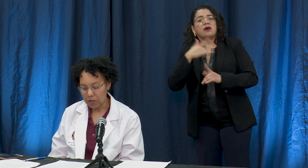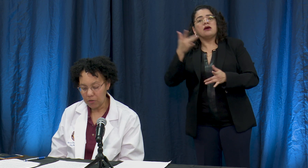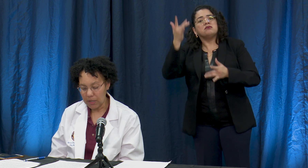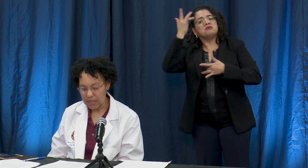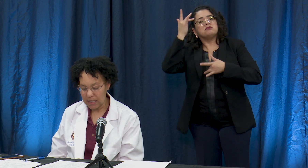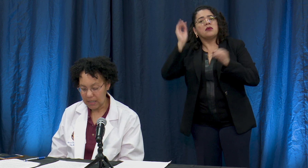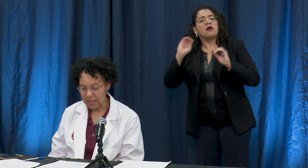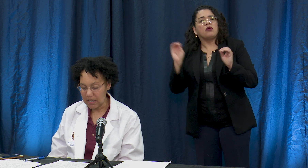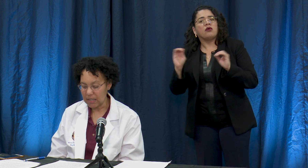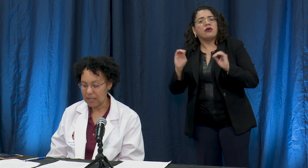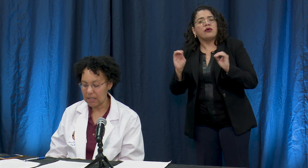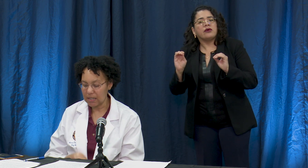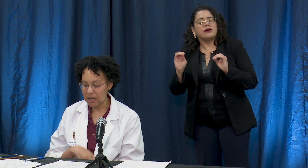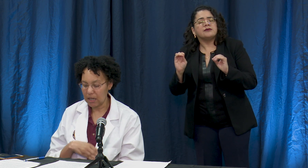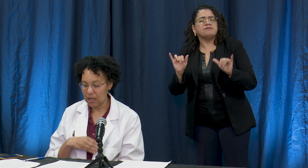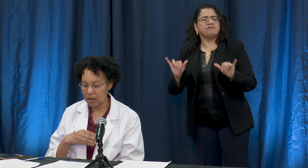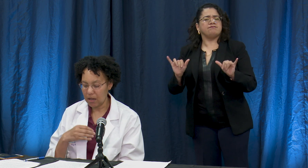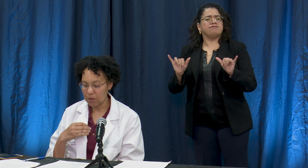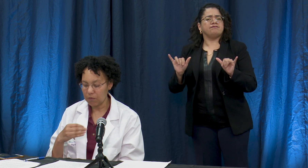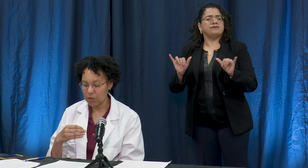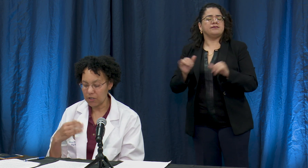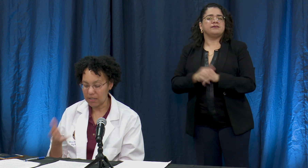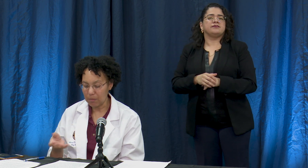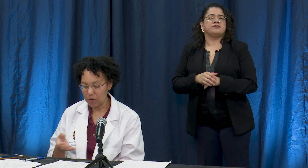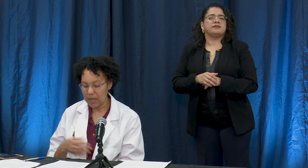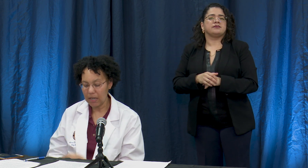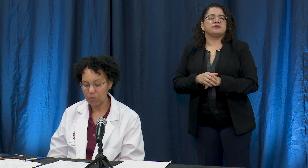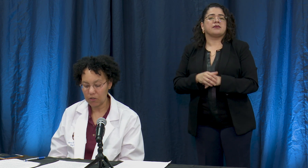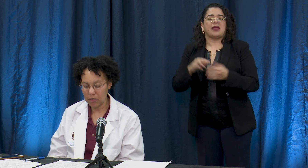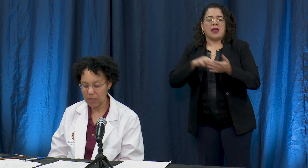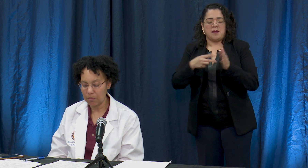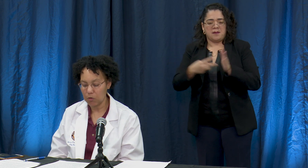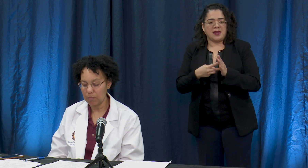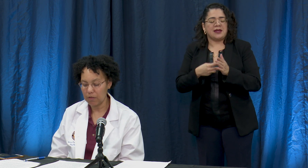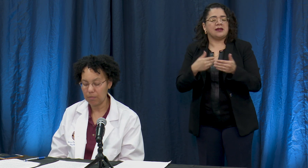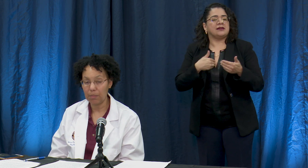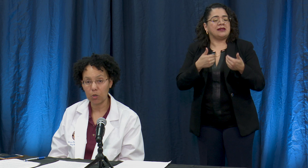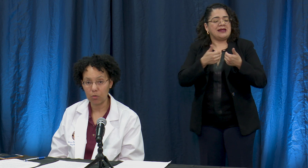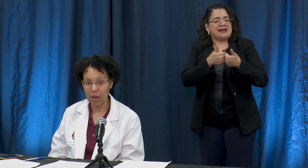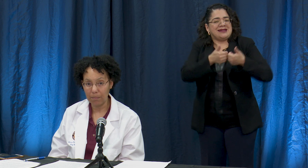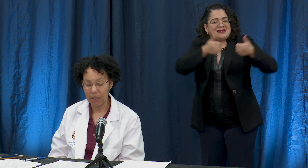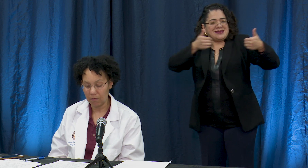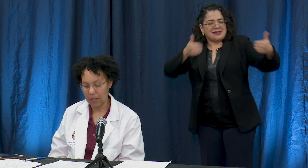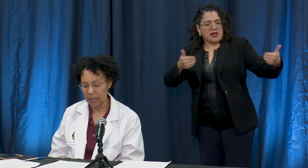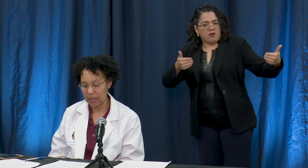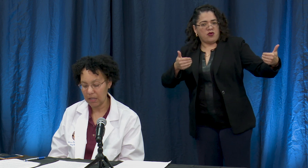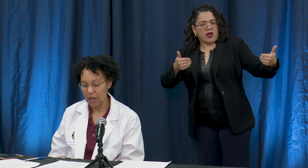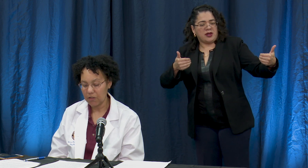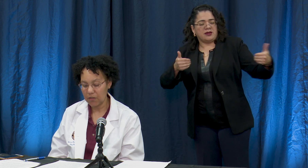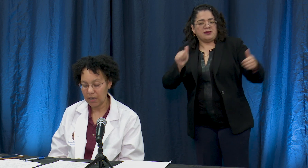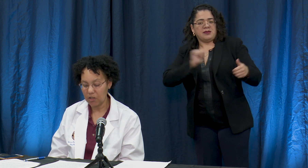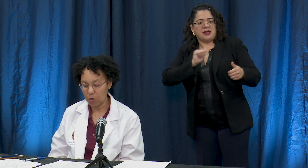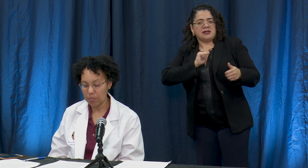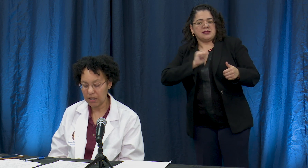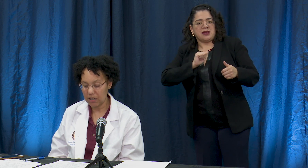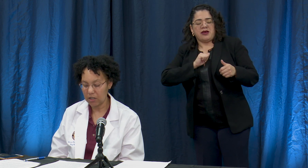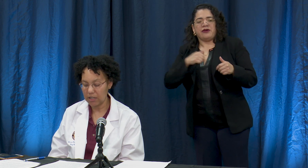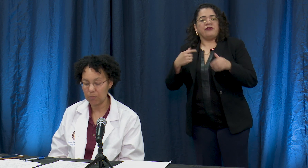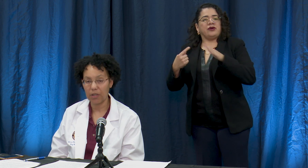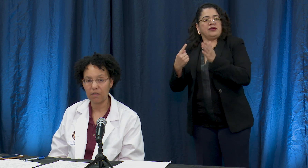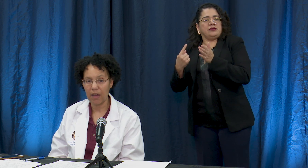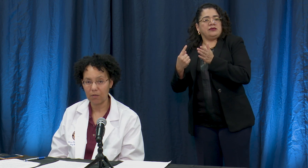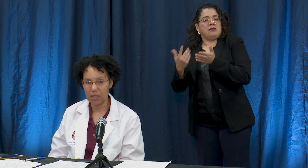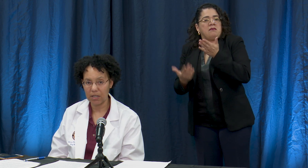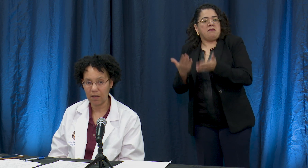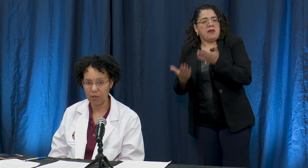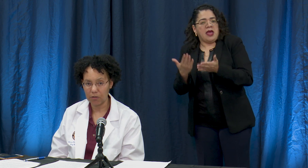And what you do in this instance is it refers to separating and restricting the movement of people who might be infected so they don't potentially